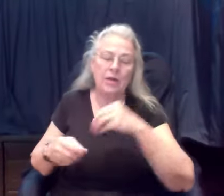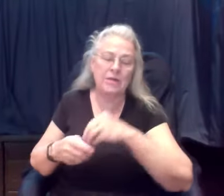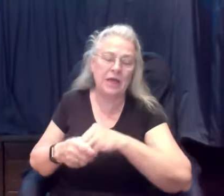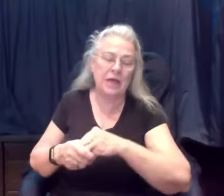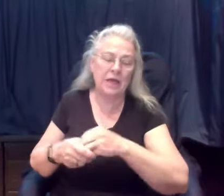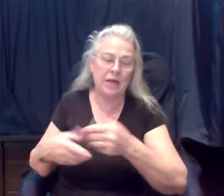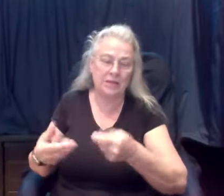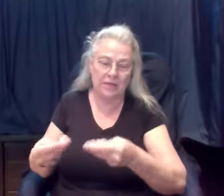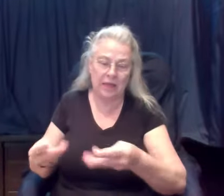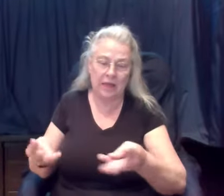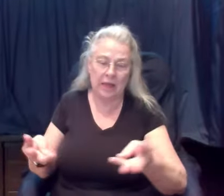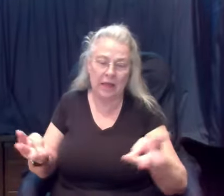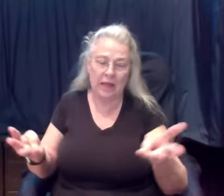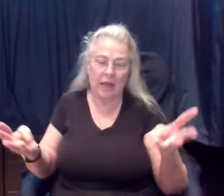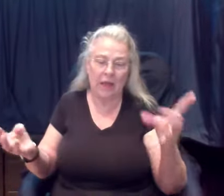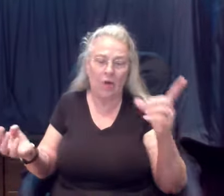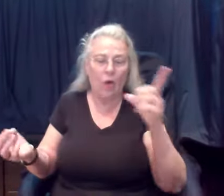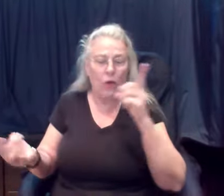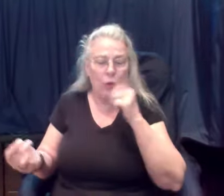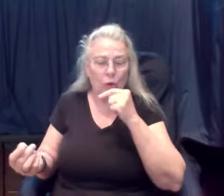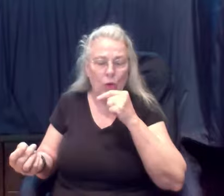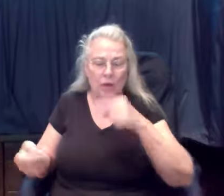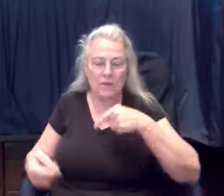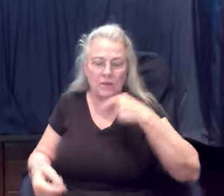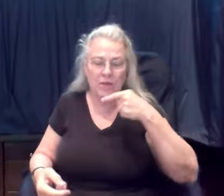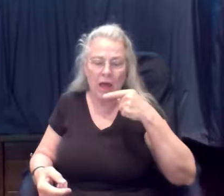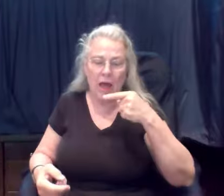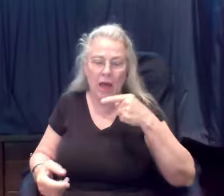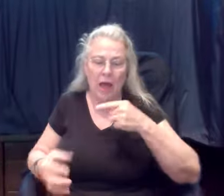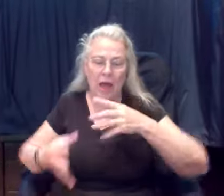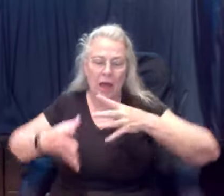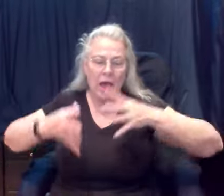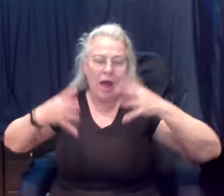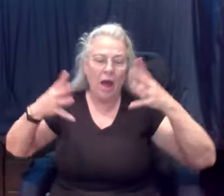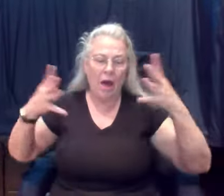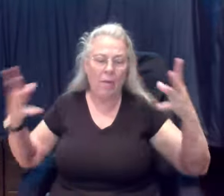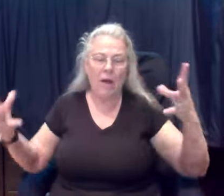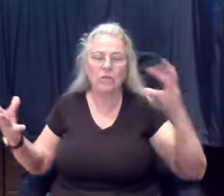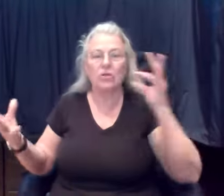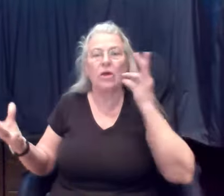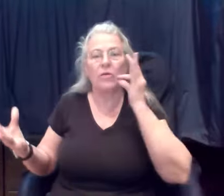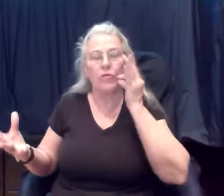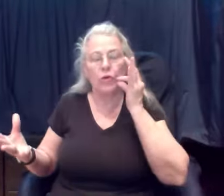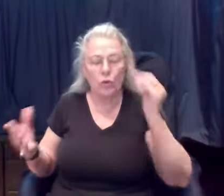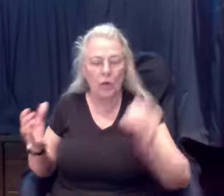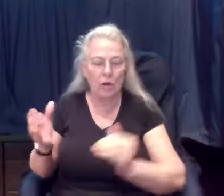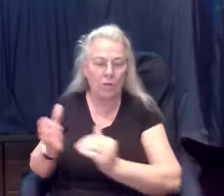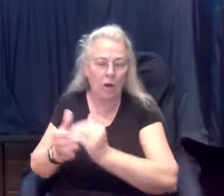in a seed? Who can say how much the fruit will grow?